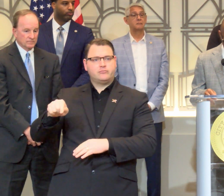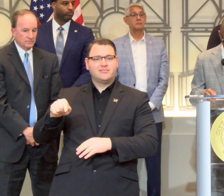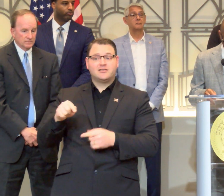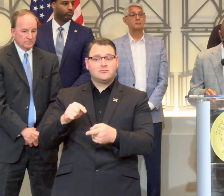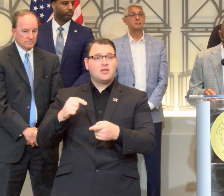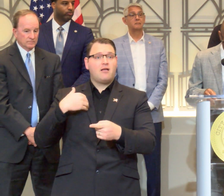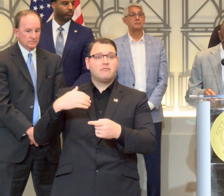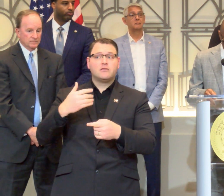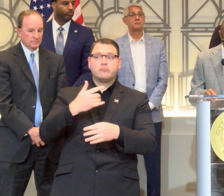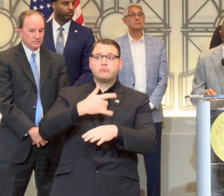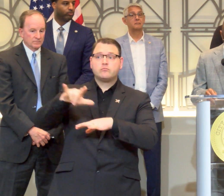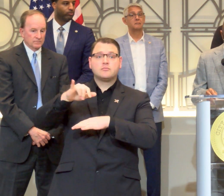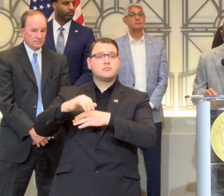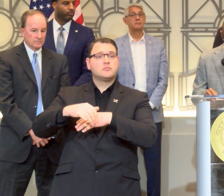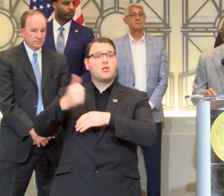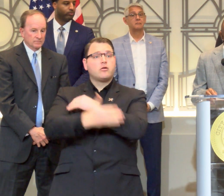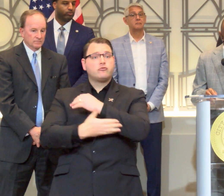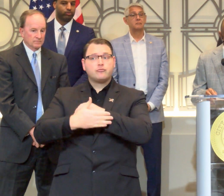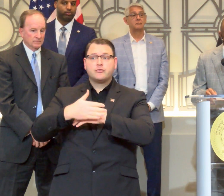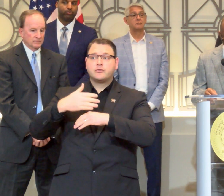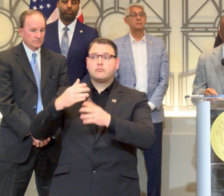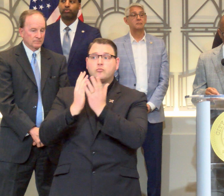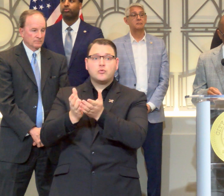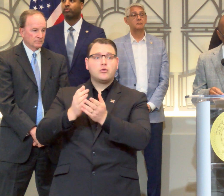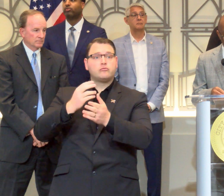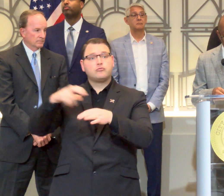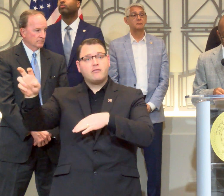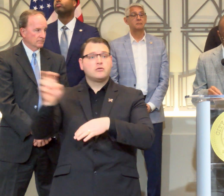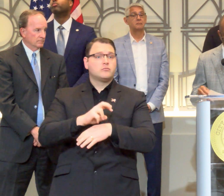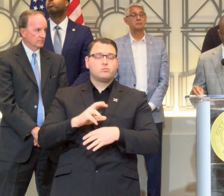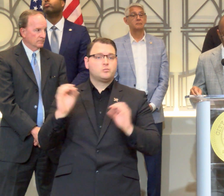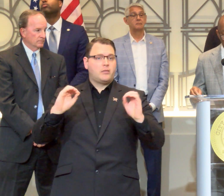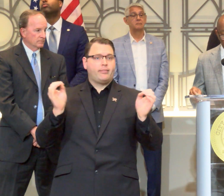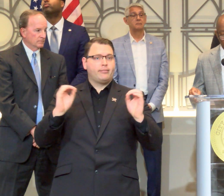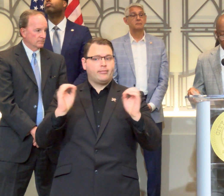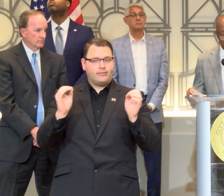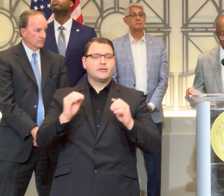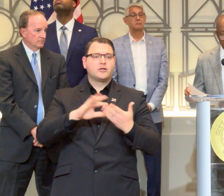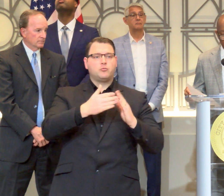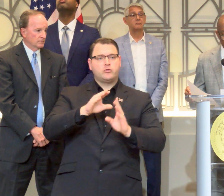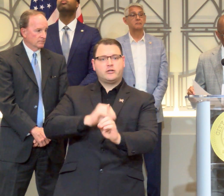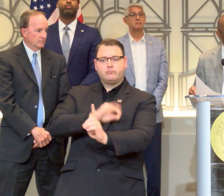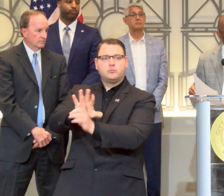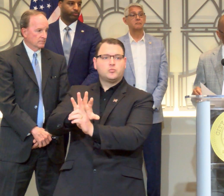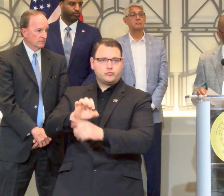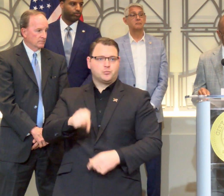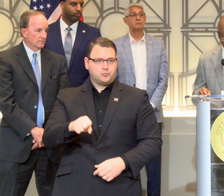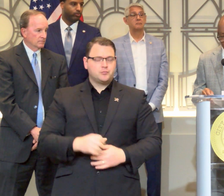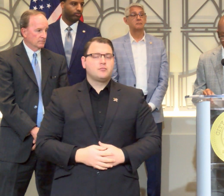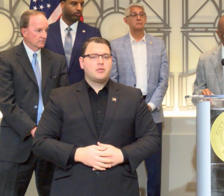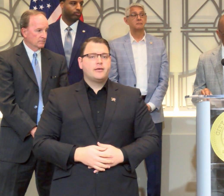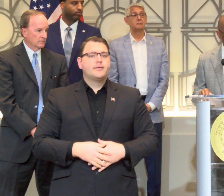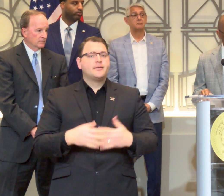or exposure history, so this is likely another case of community exposure. And I really don't want to kind